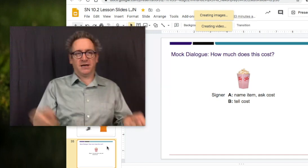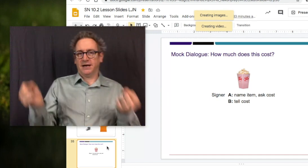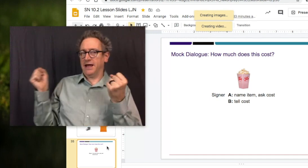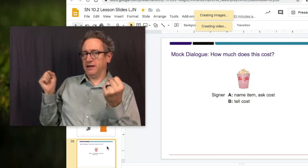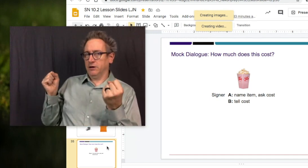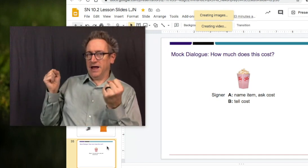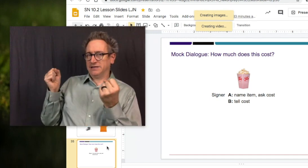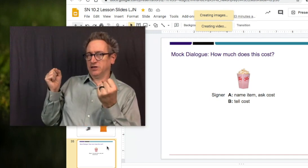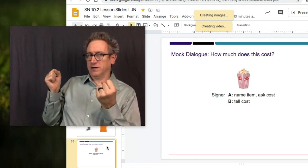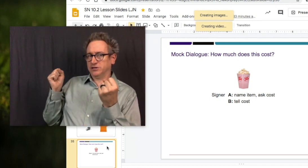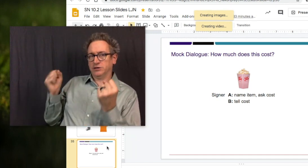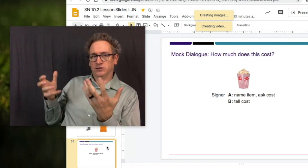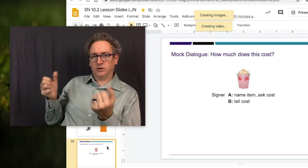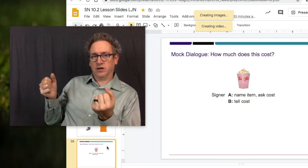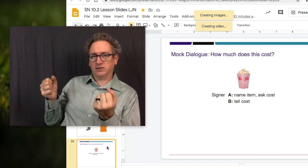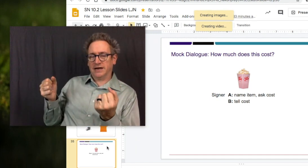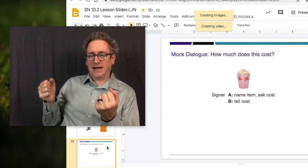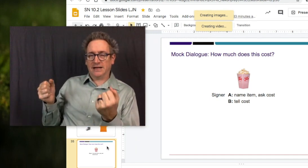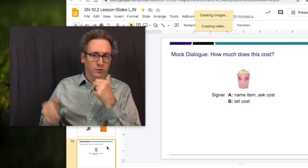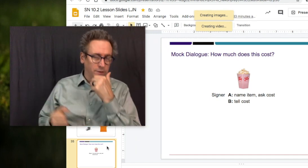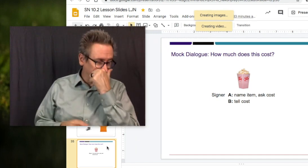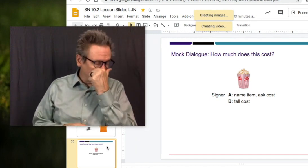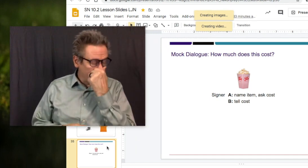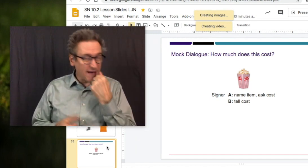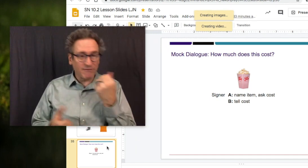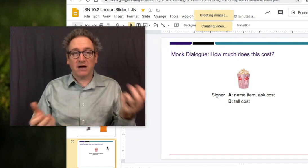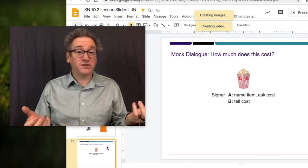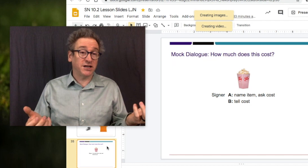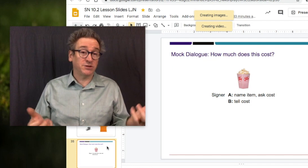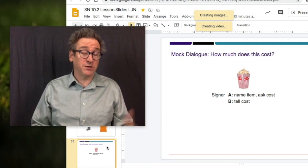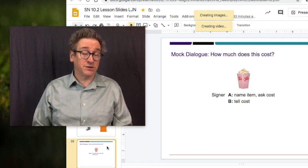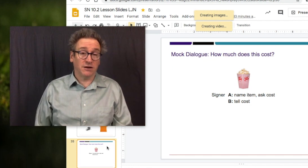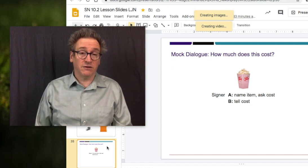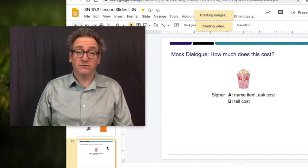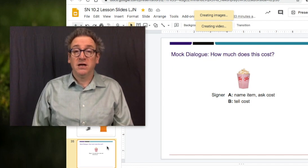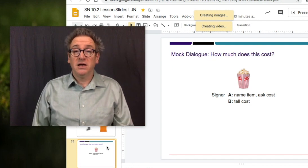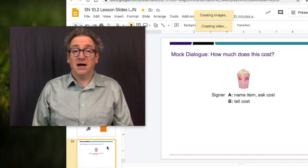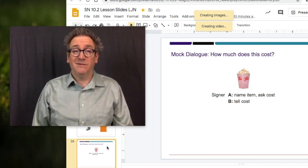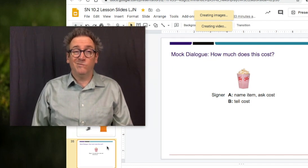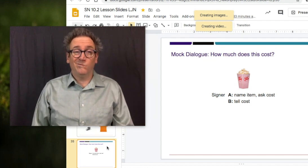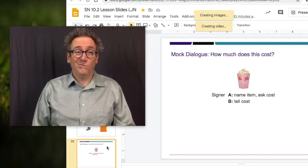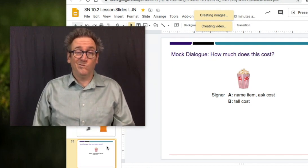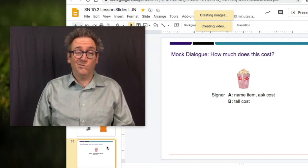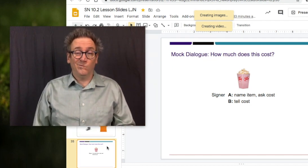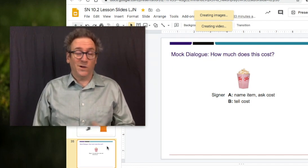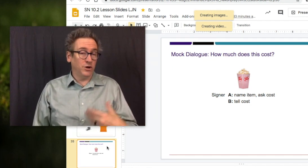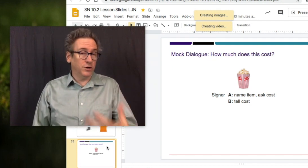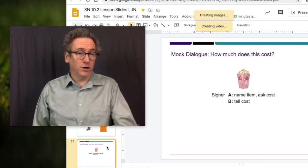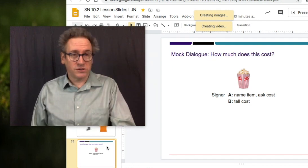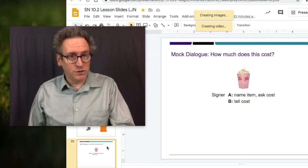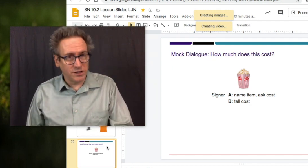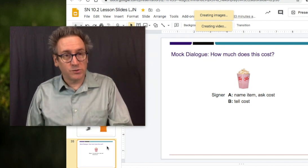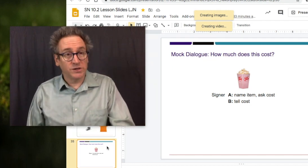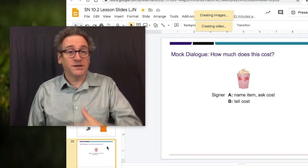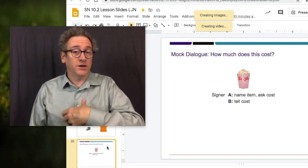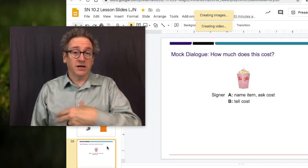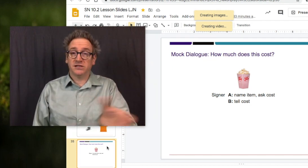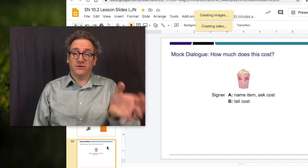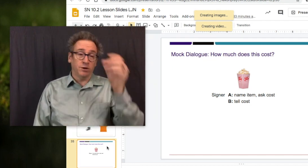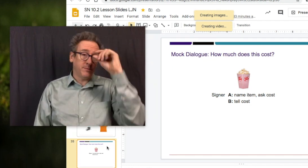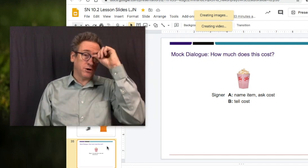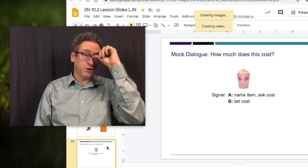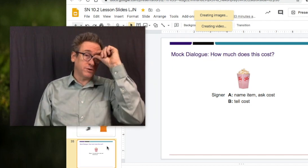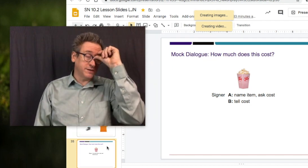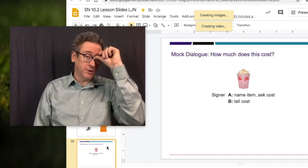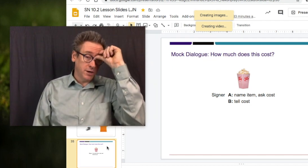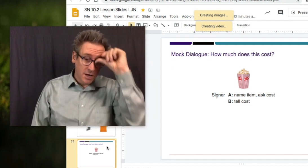one side, ask the question, turn the other side, answer the question. Have a conversation with yourself. You can also do this with someone else if you